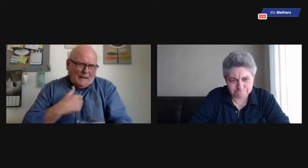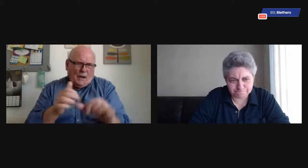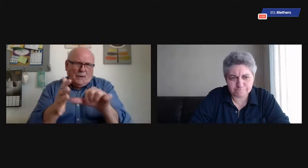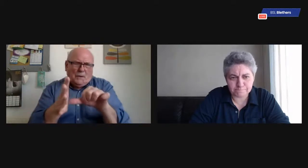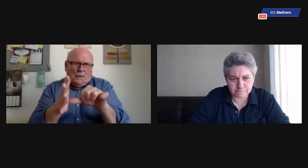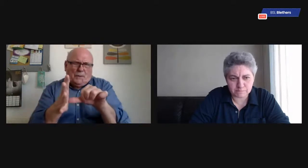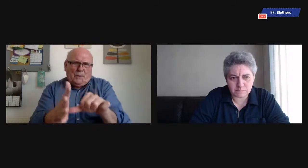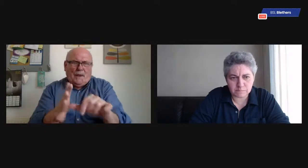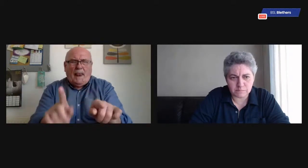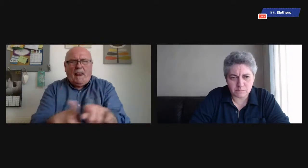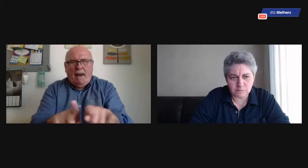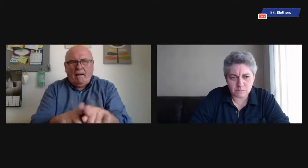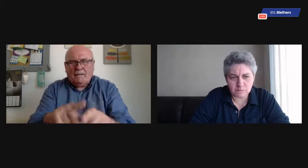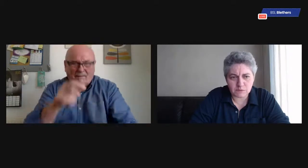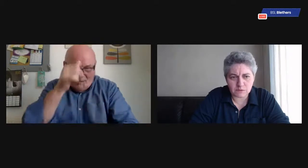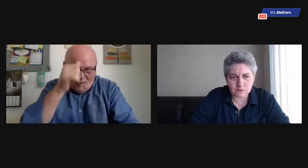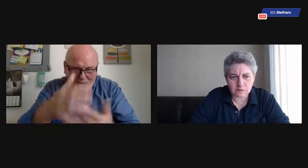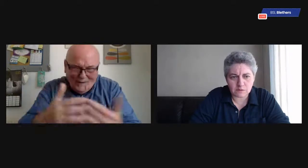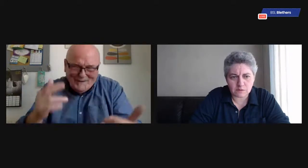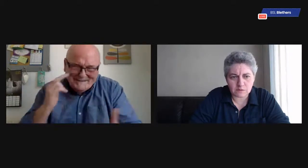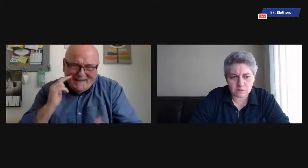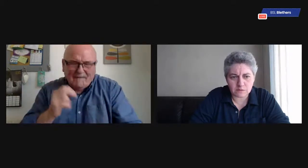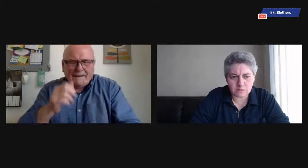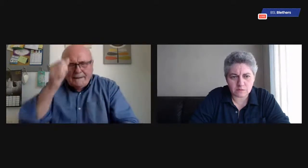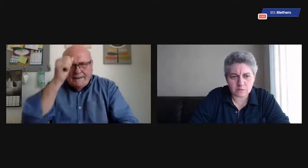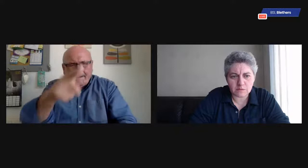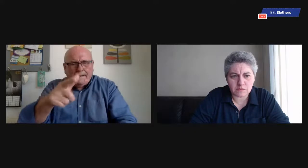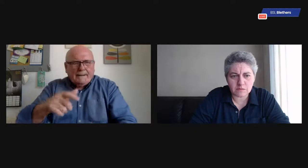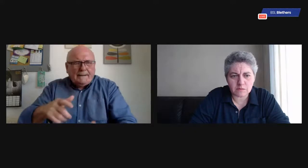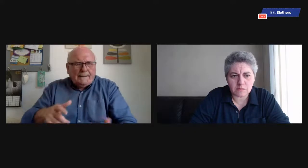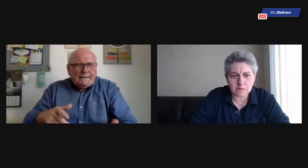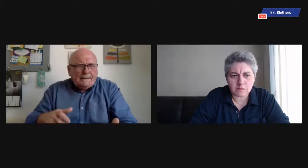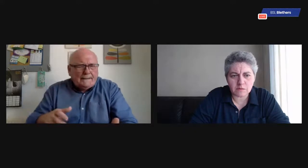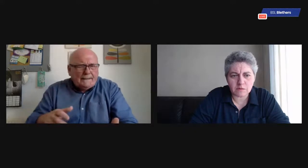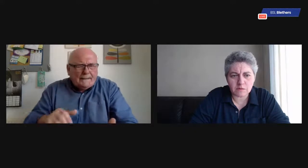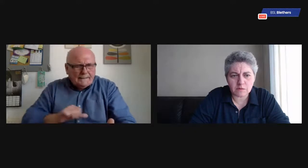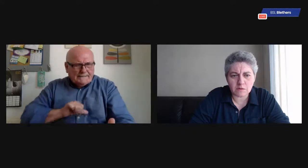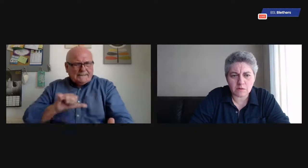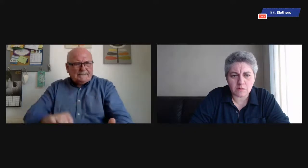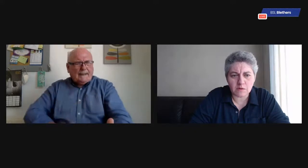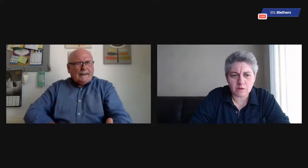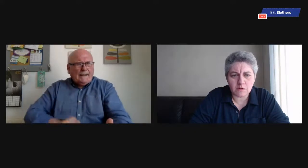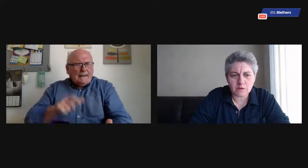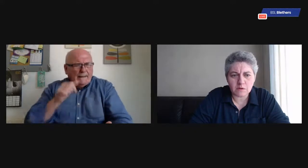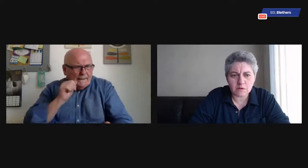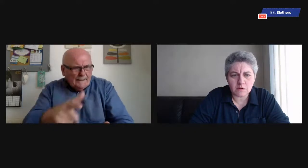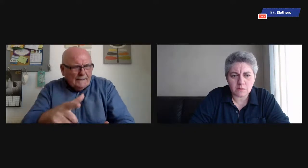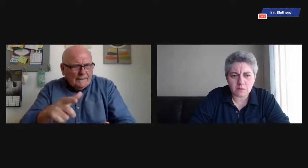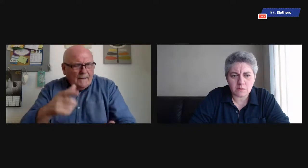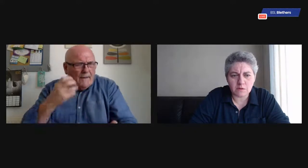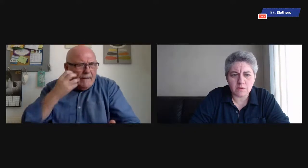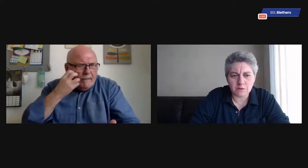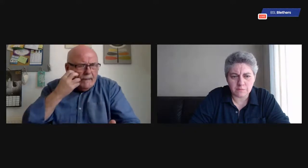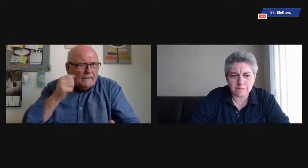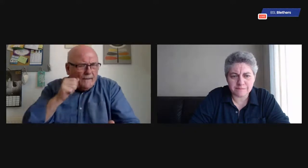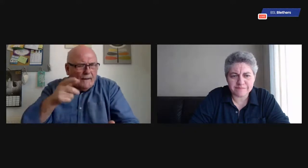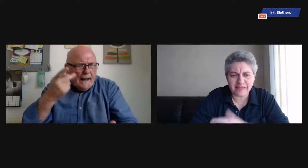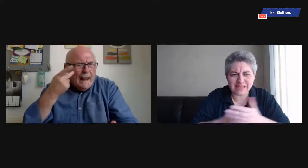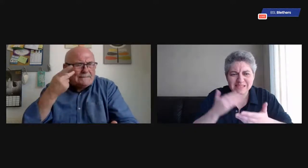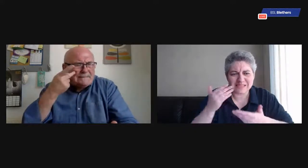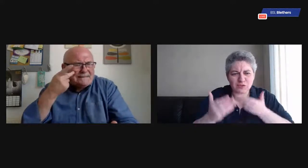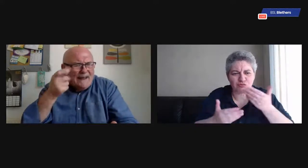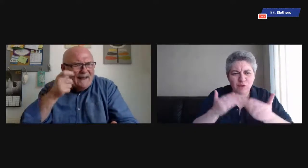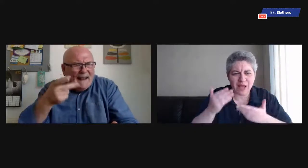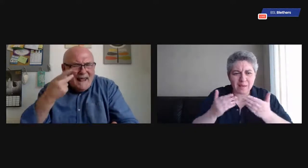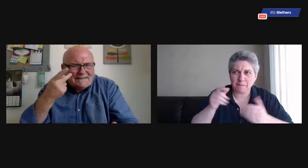interpreters usually knew no information. The deaf people themselves would,